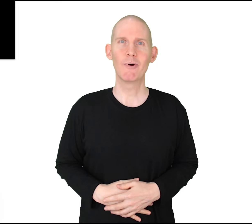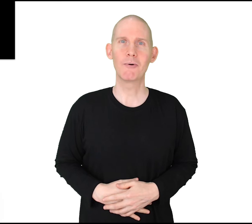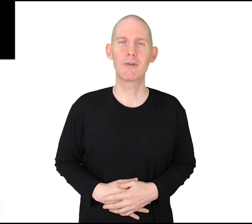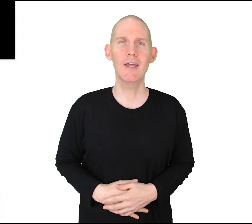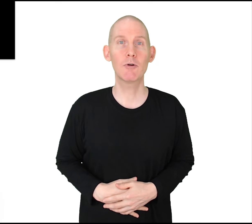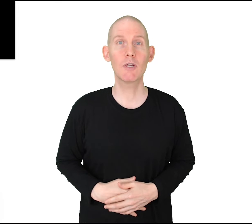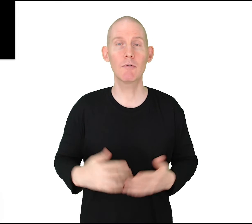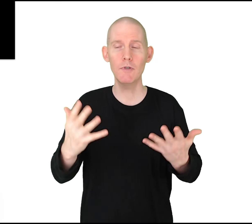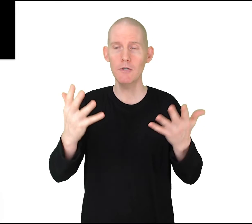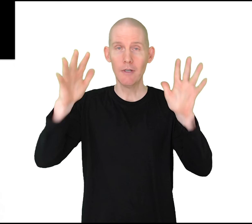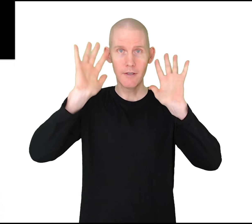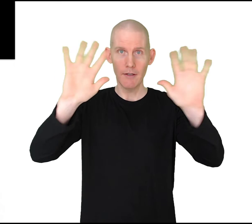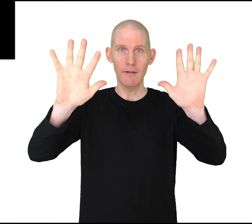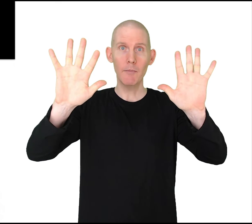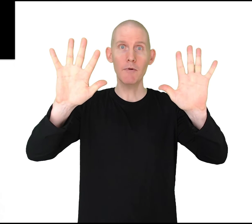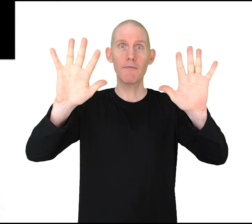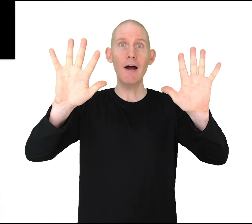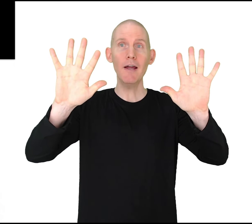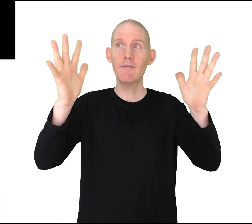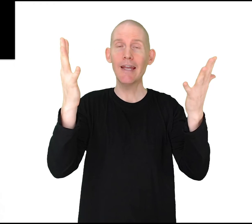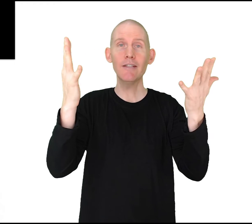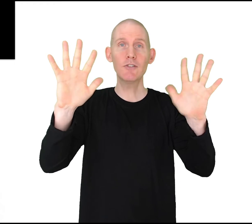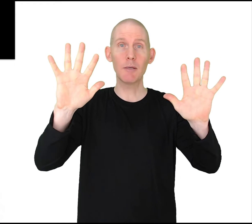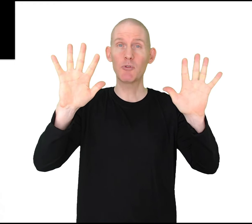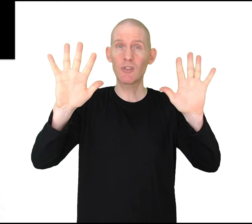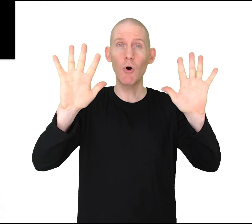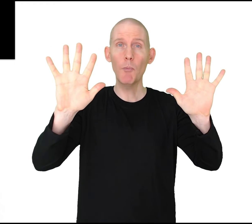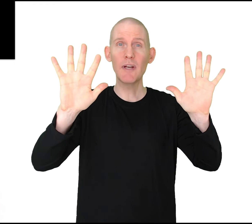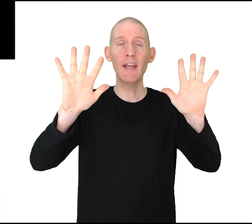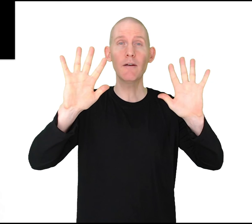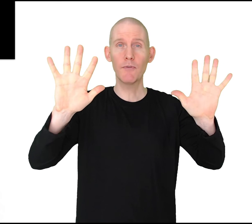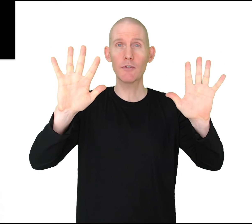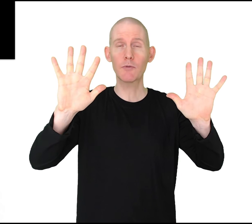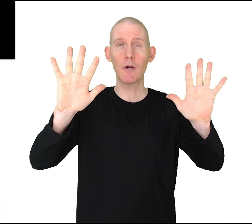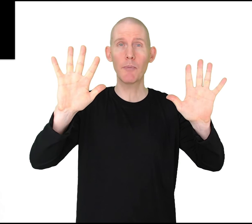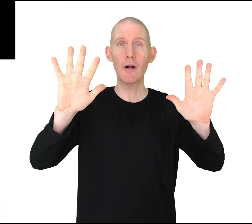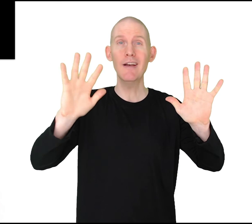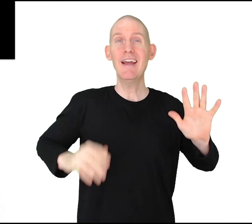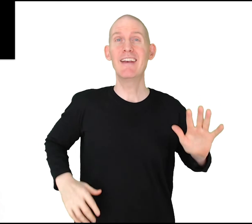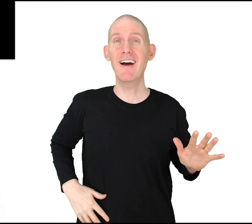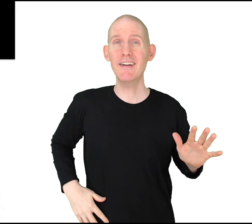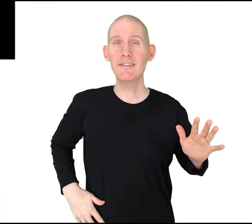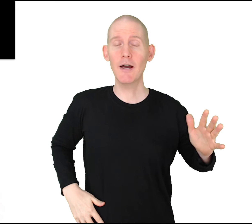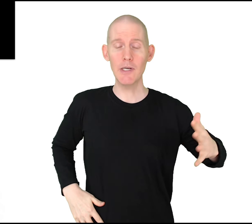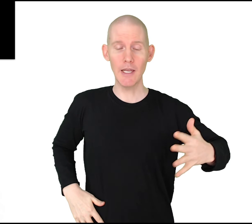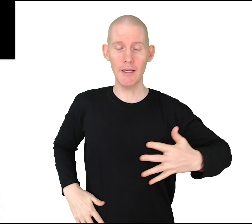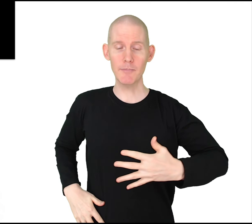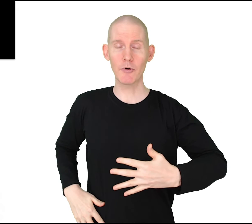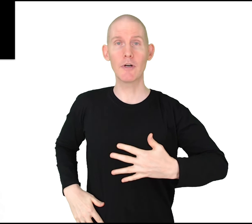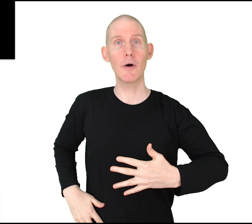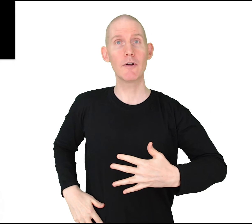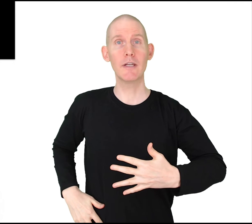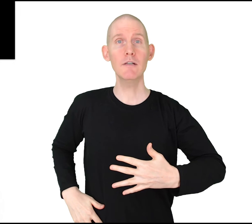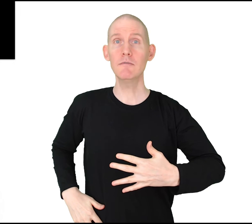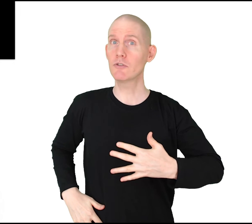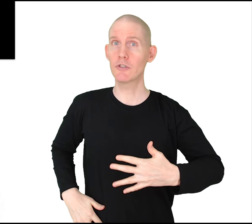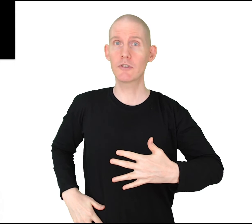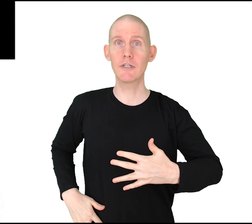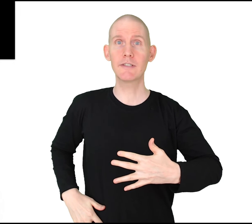Okay, quick review. Number 5, hand shapes, just open hand, fingers spread apart. Non-dominant hand, put it about here. It's just going to stay there,